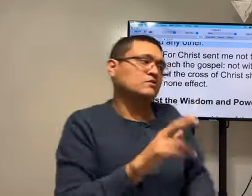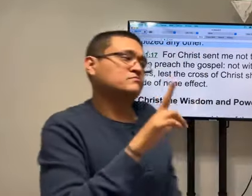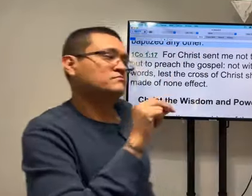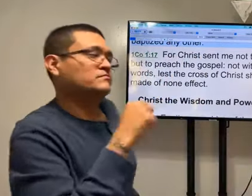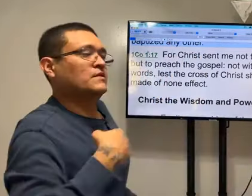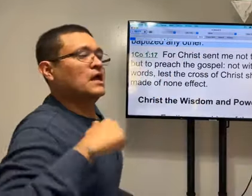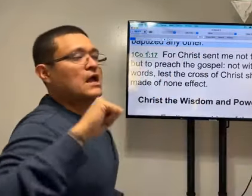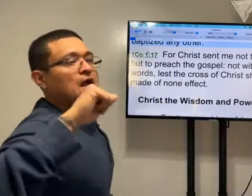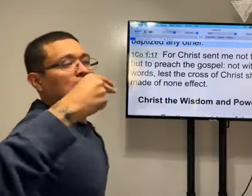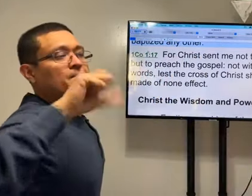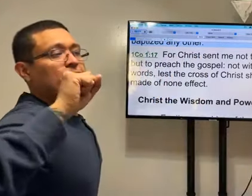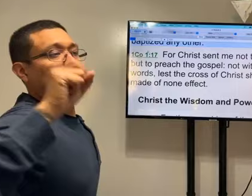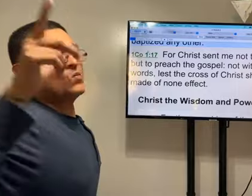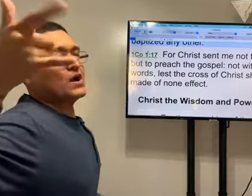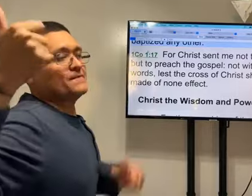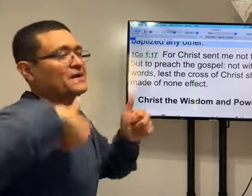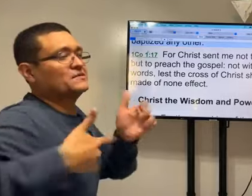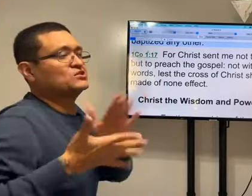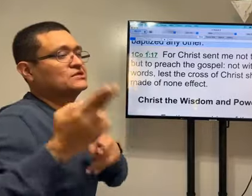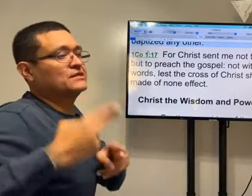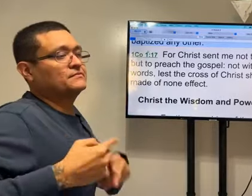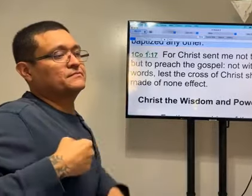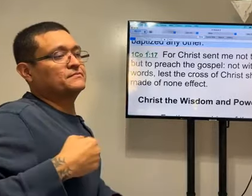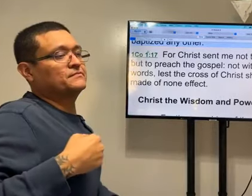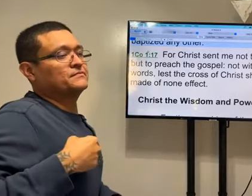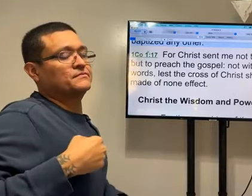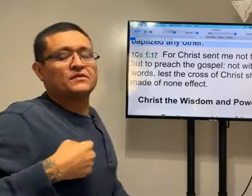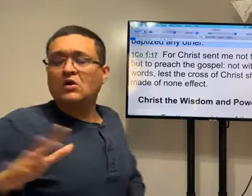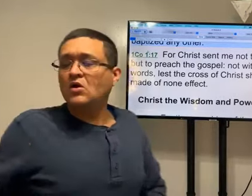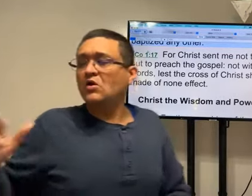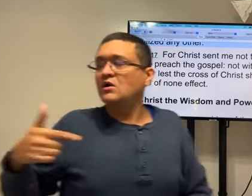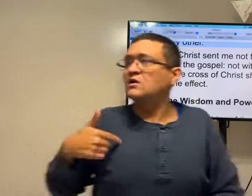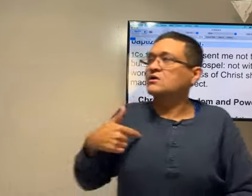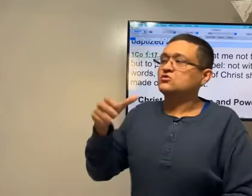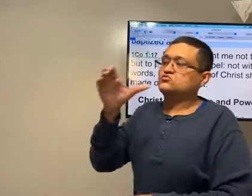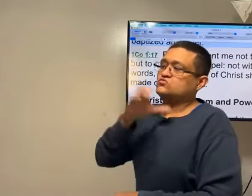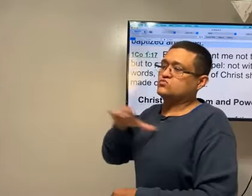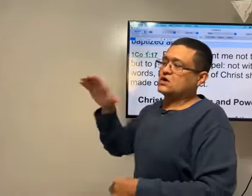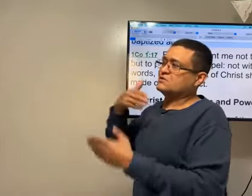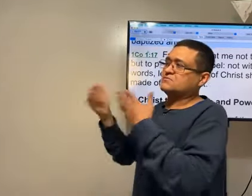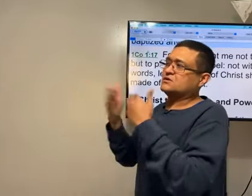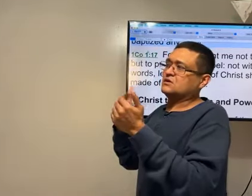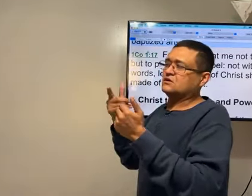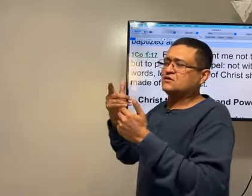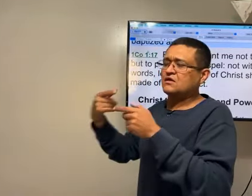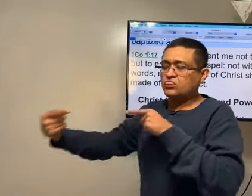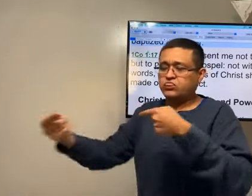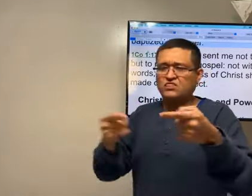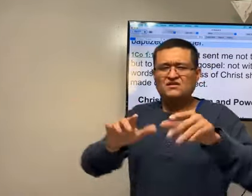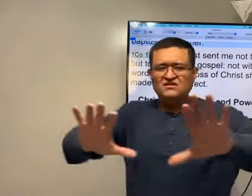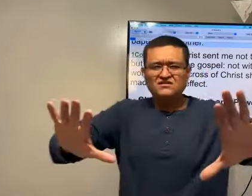Jesus, because he knows it's not all about him. He knows that it's not how many he baptizes or who he